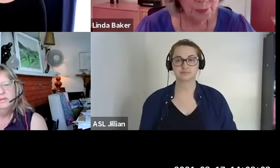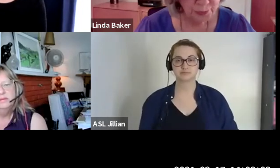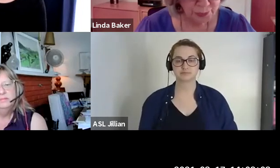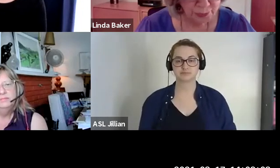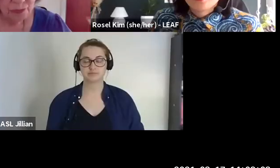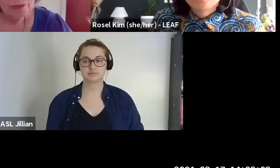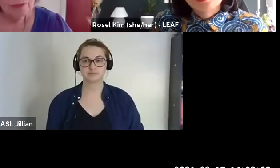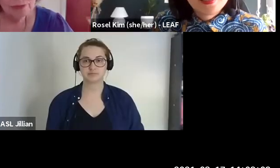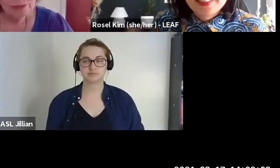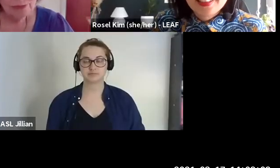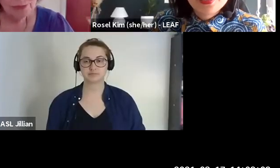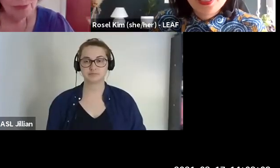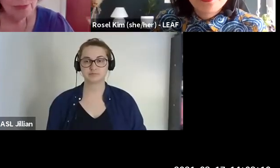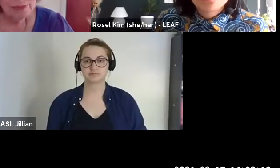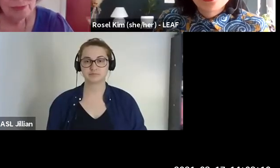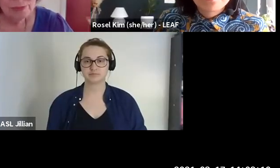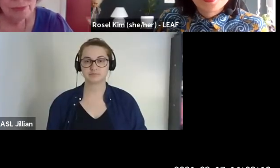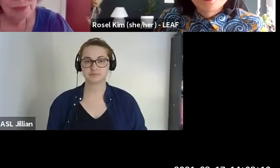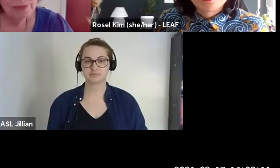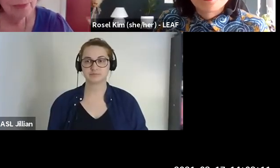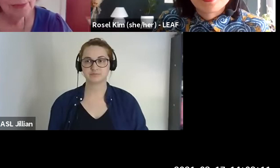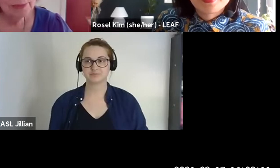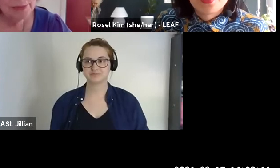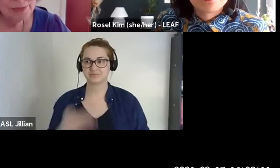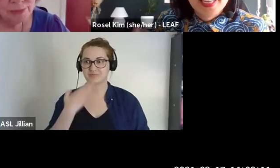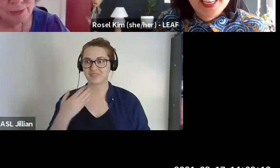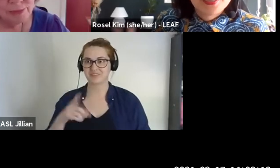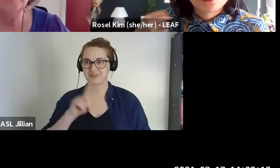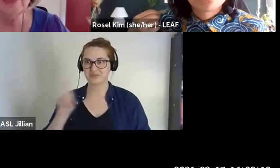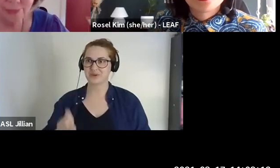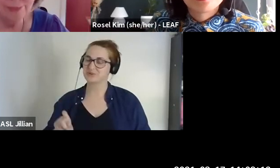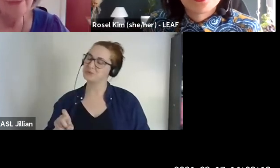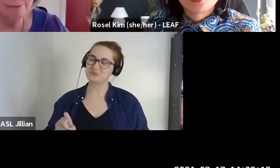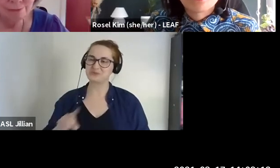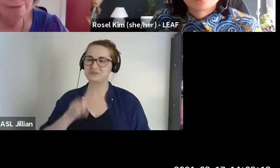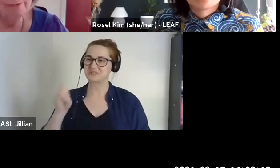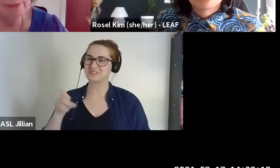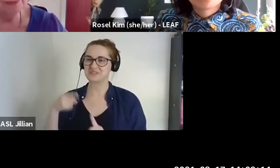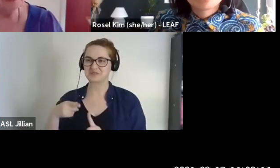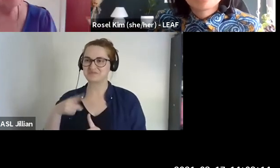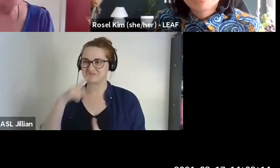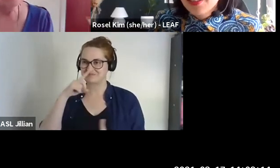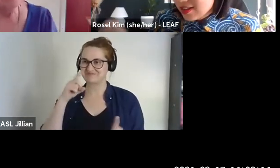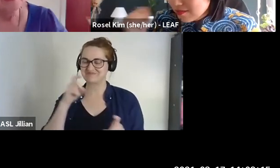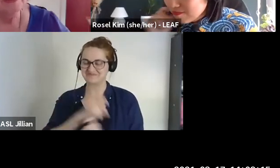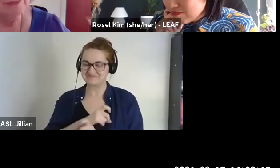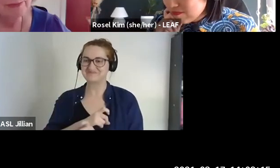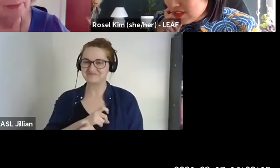Yeah, and it's a great question, but also a complicated question, as Bonnie already alluded